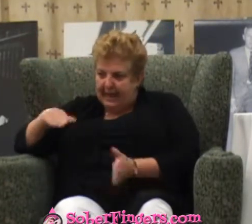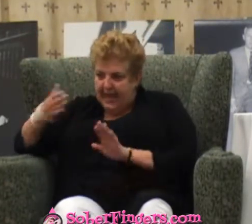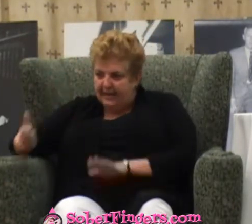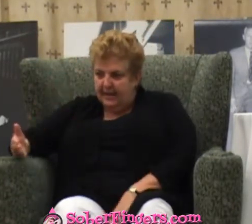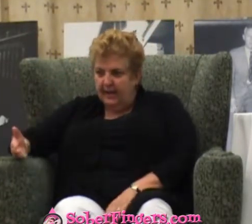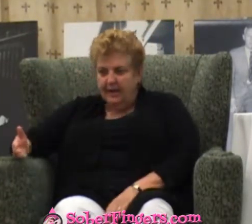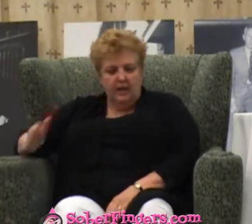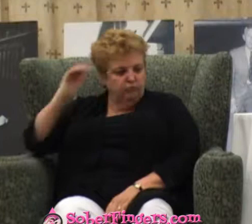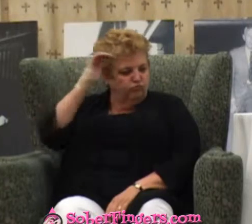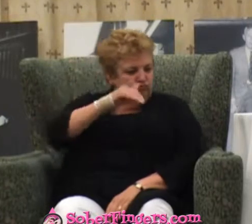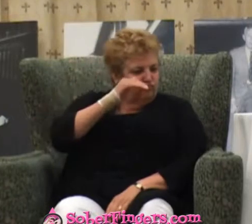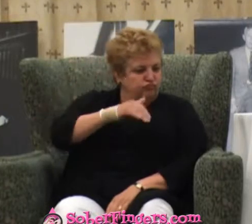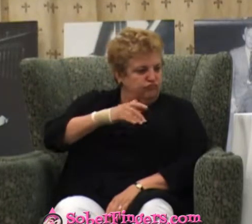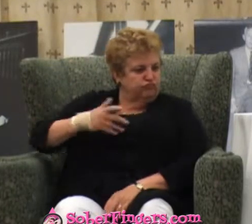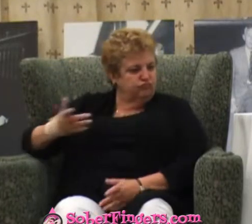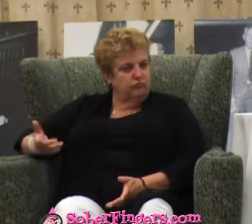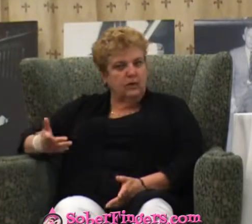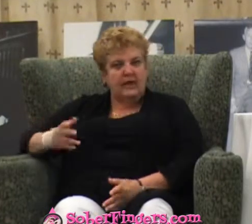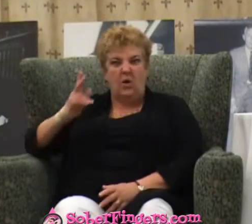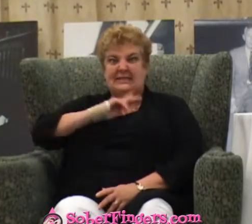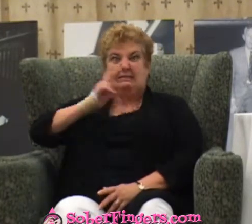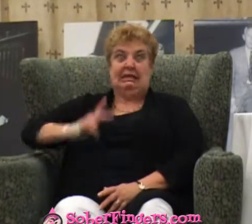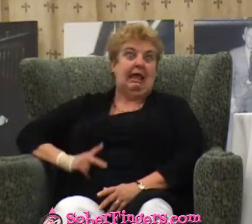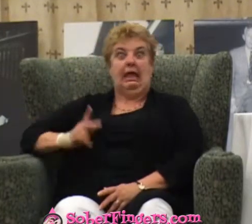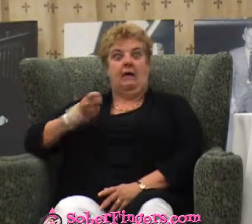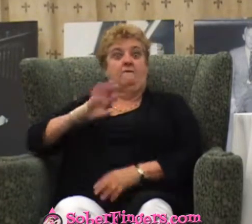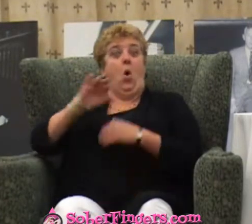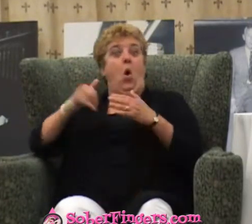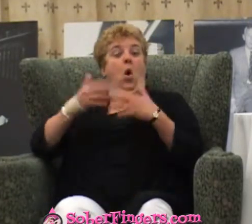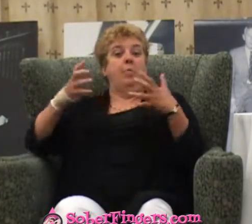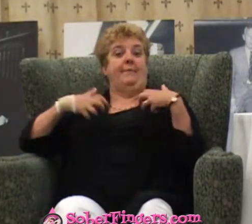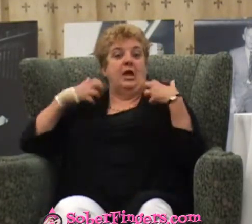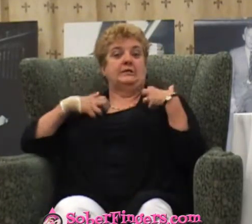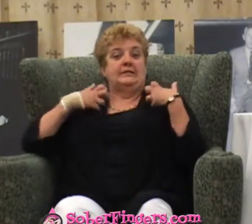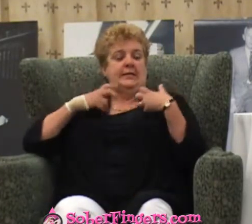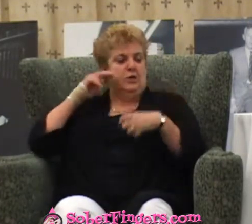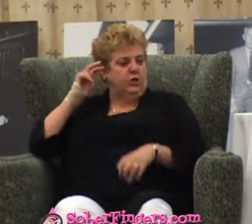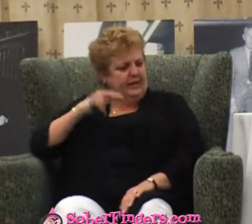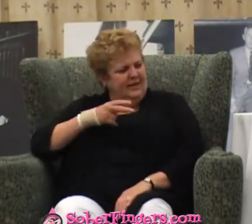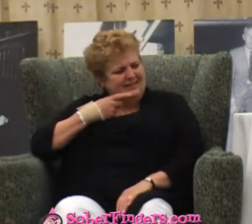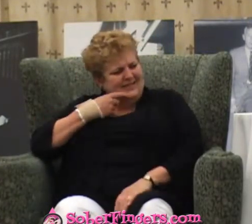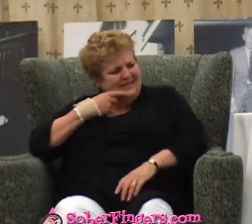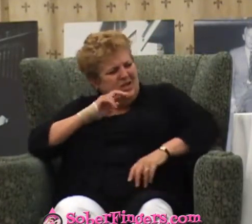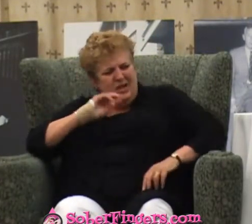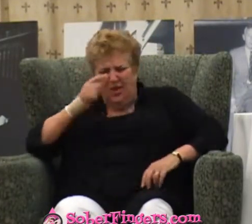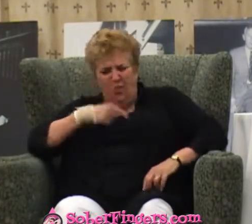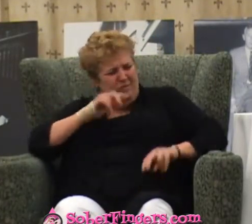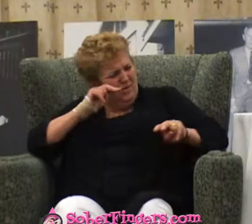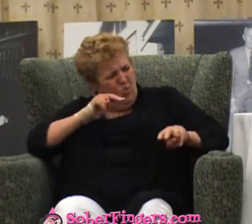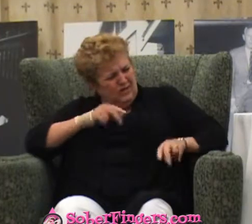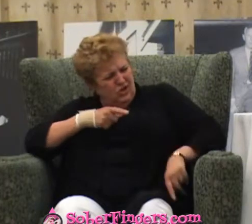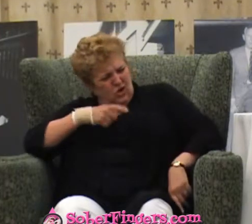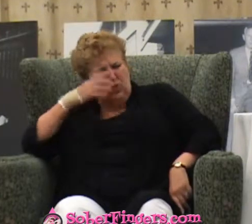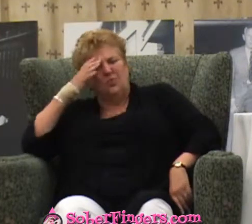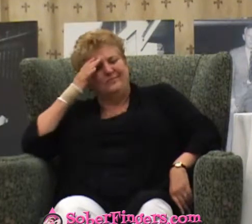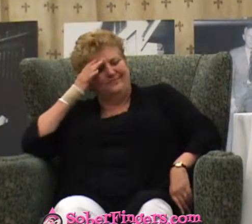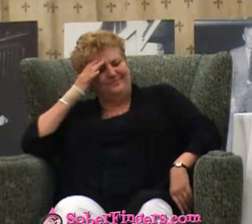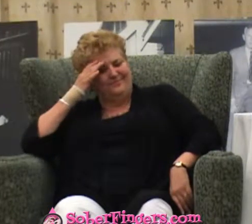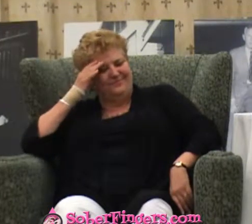It's the king of the polar bears looking down at him. And the bear says, you know, we've been watching you. You're not really up here for the